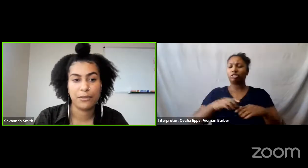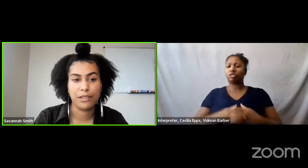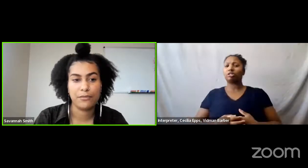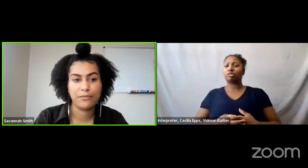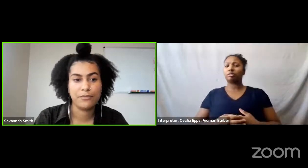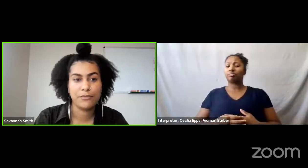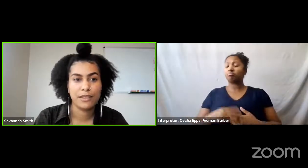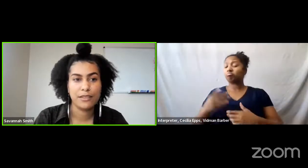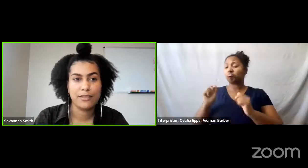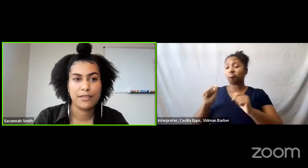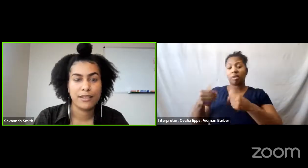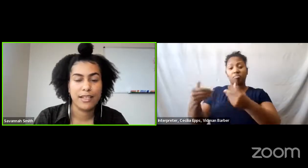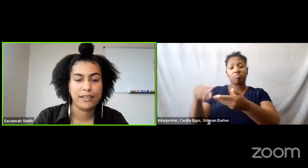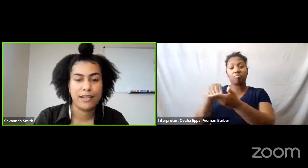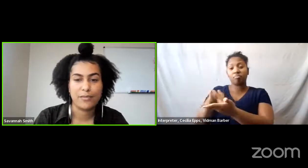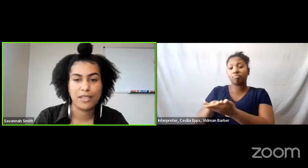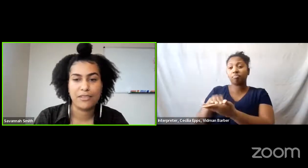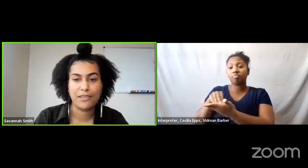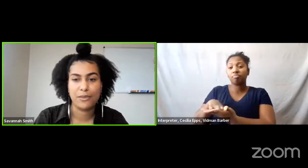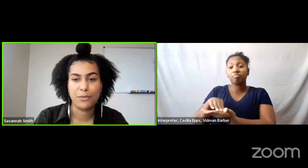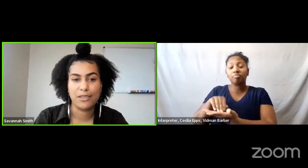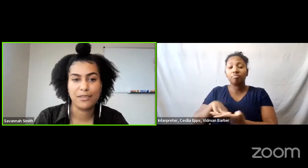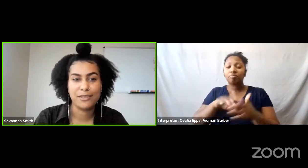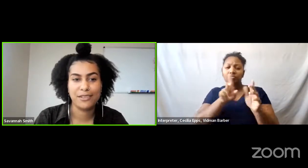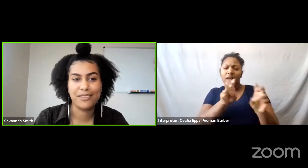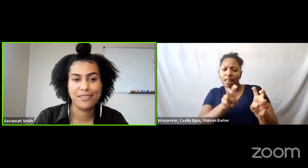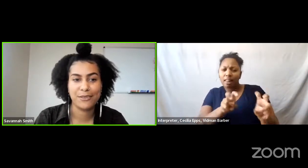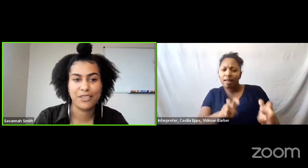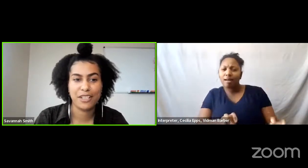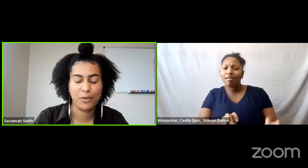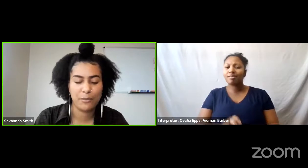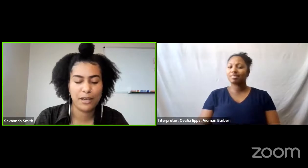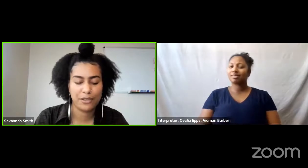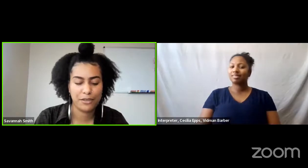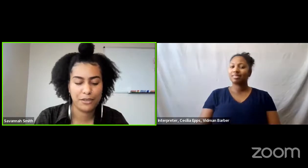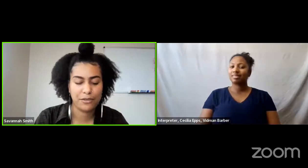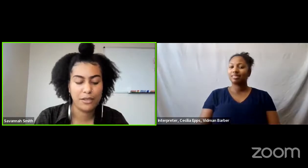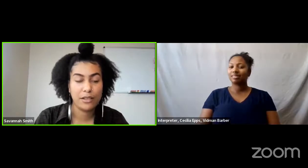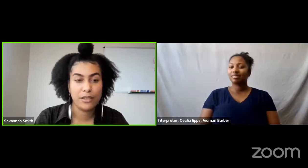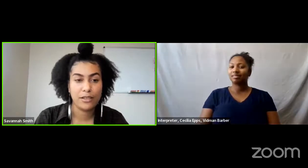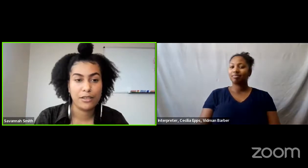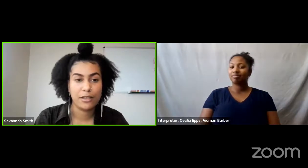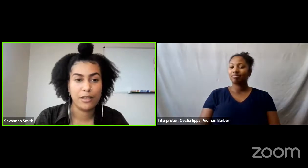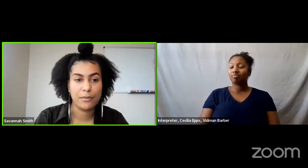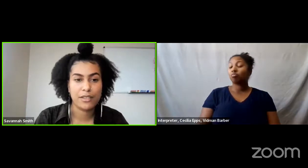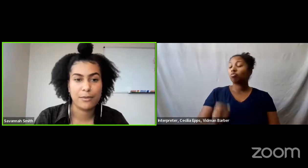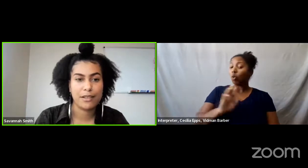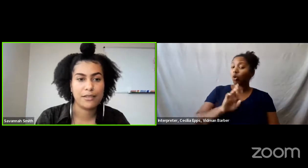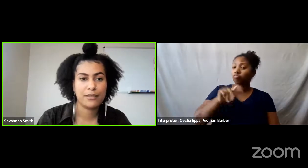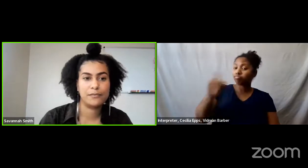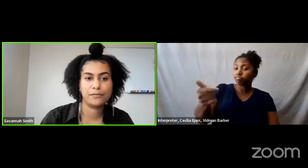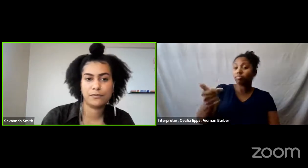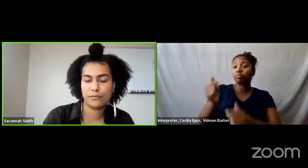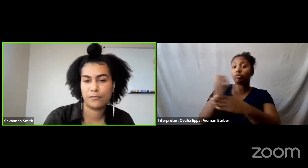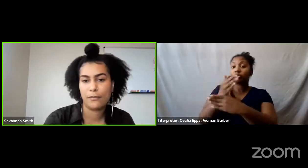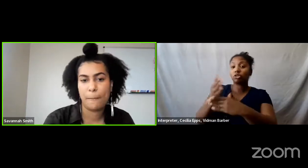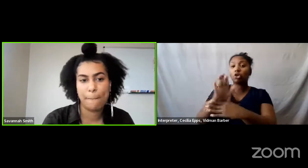Yeah, feel free to analyze me if you want or share more about your own